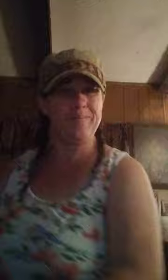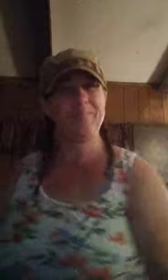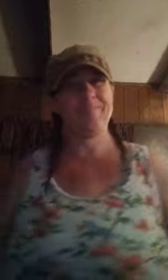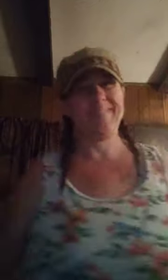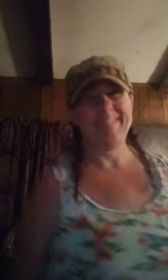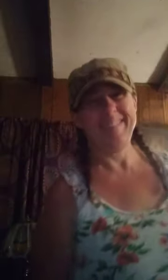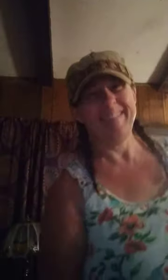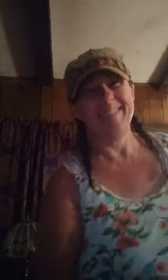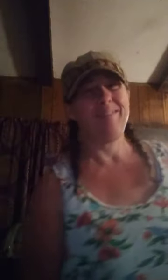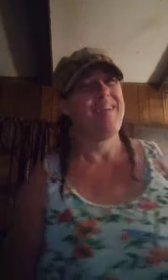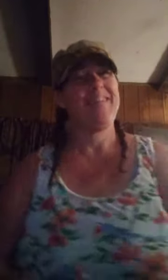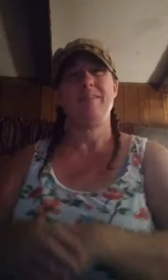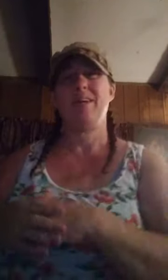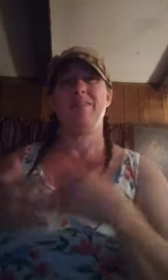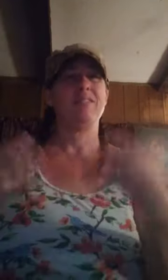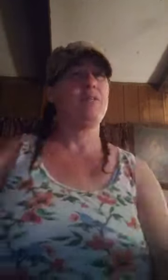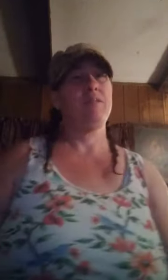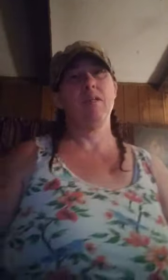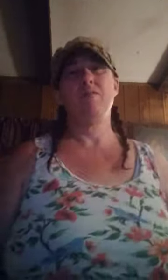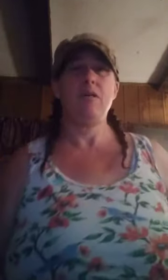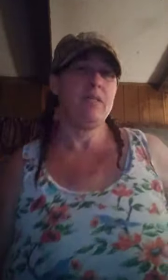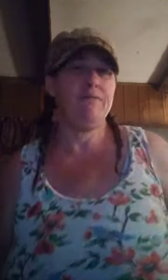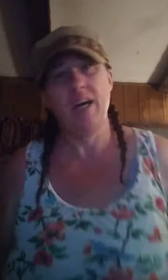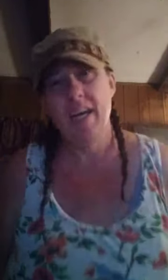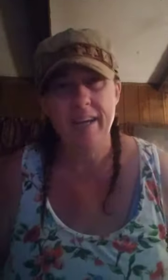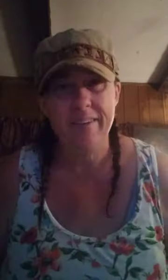The bastards hung me in the spring of 25.